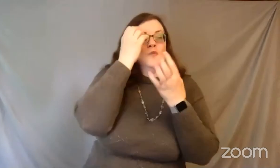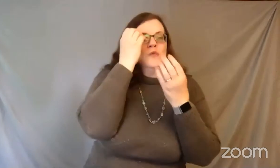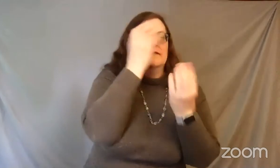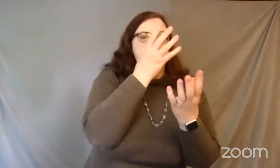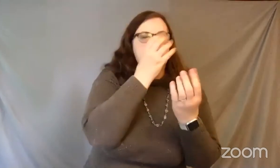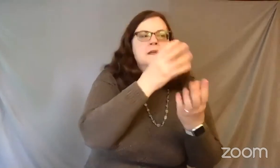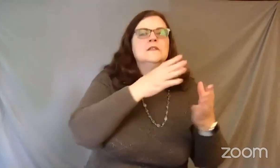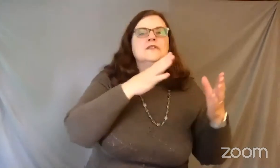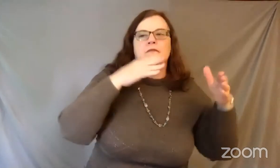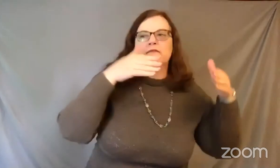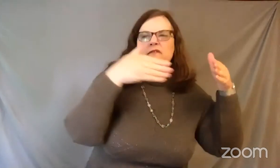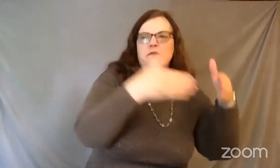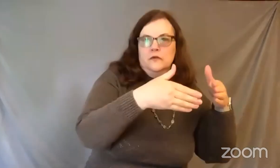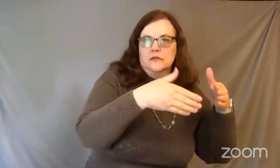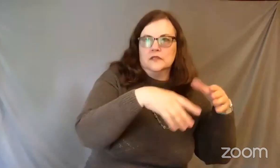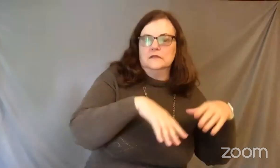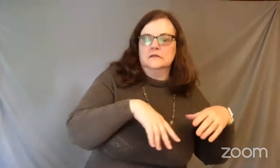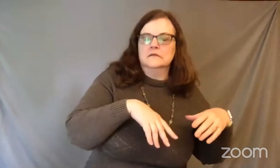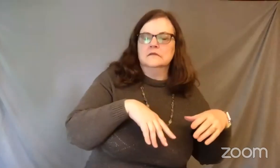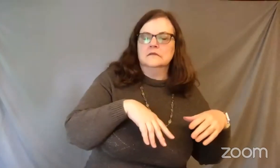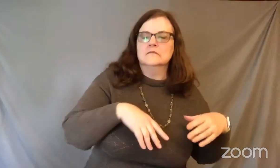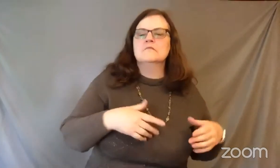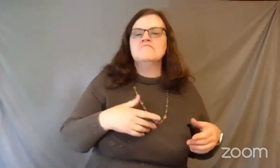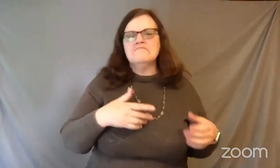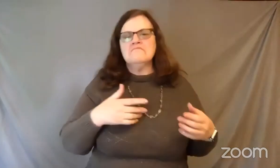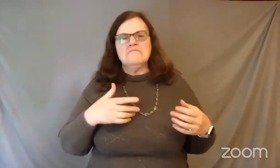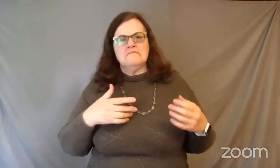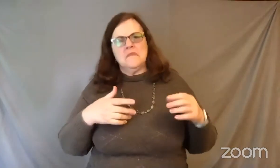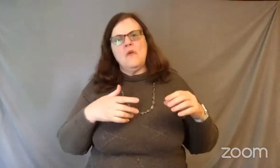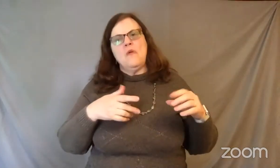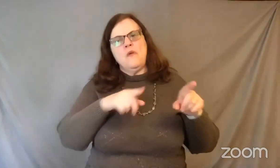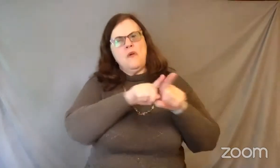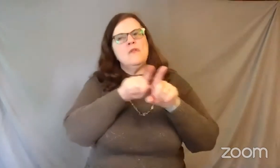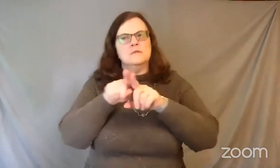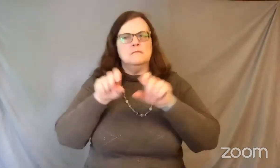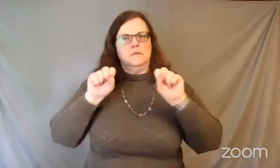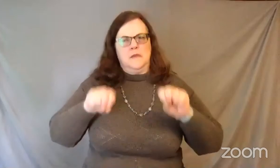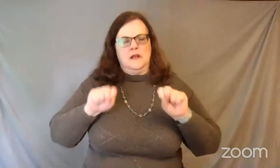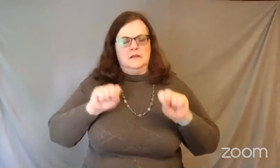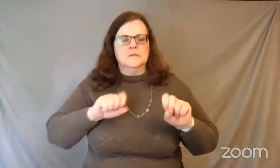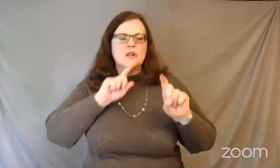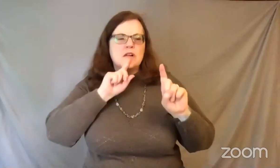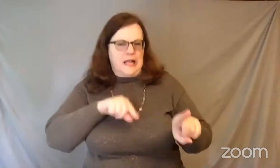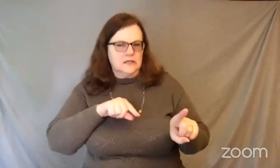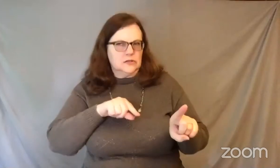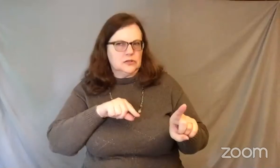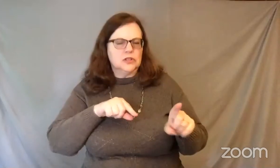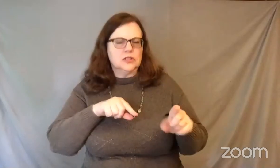that initial position, because the information that's to be focused on is the new information.